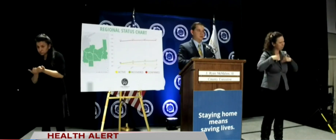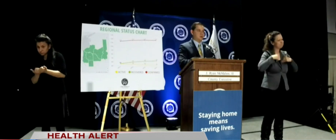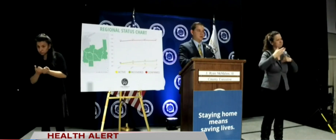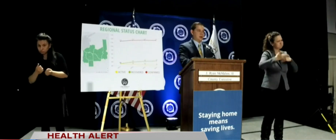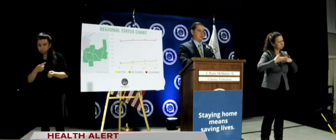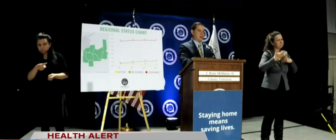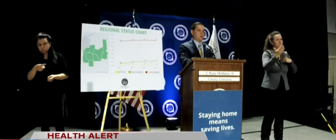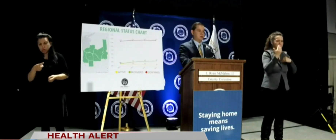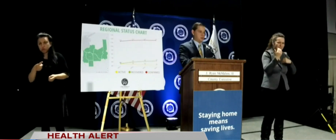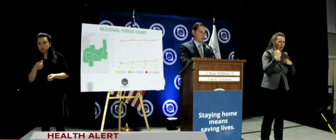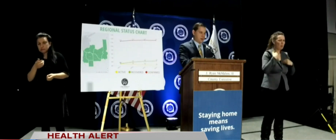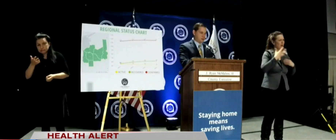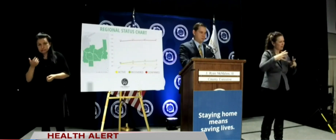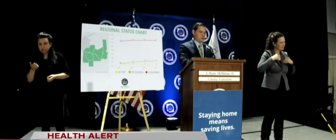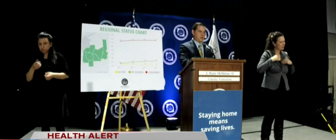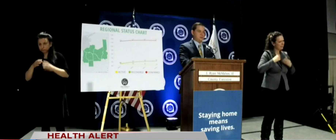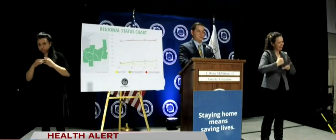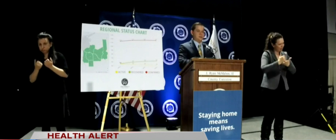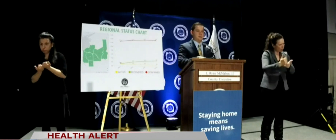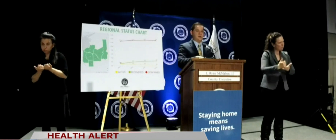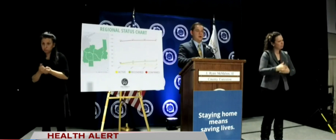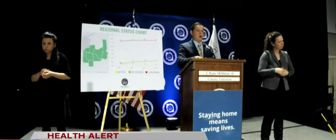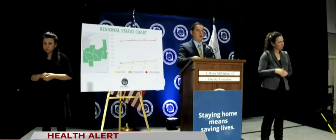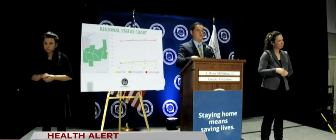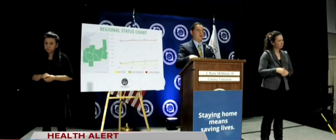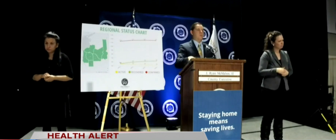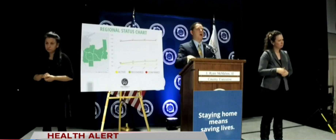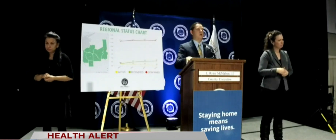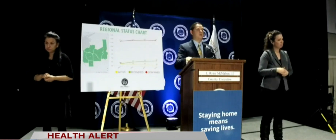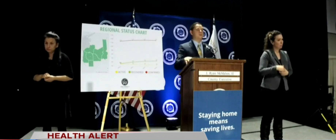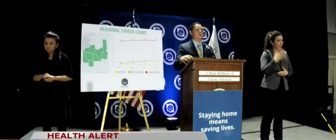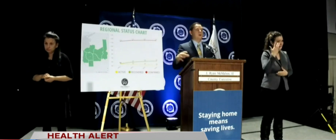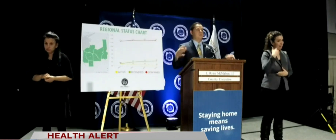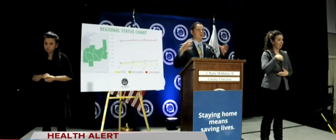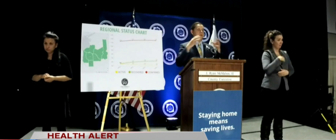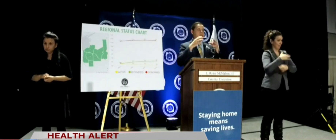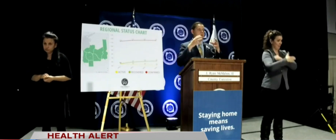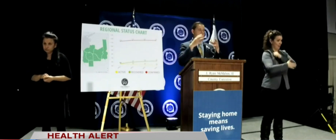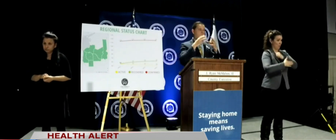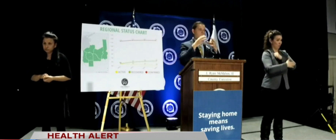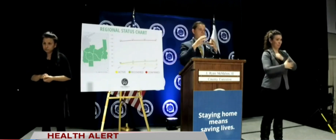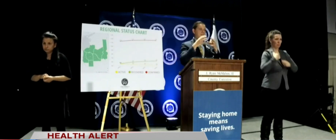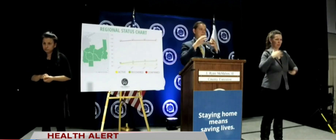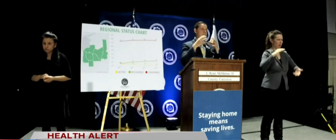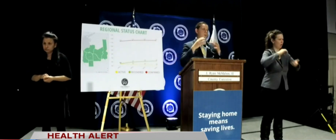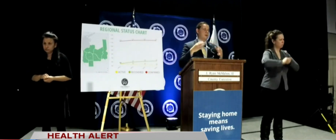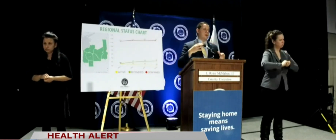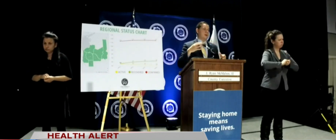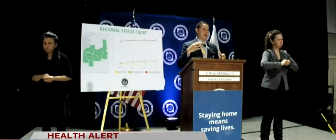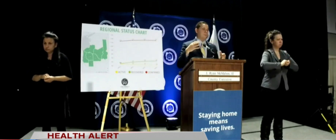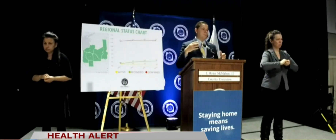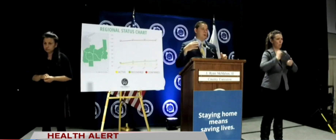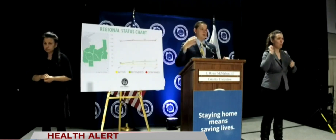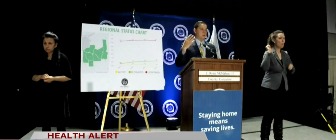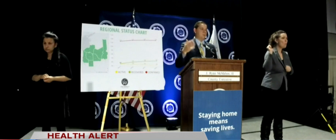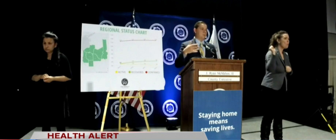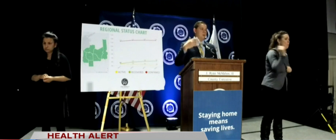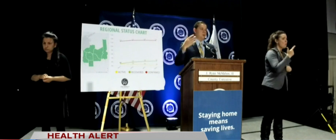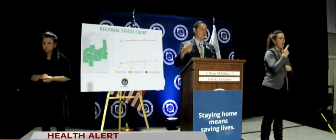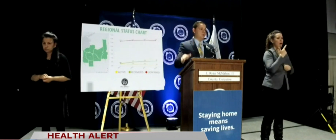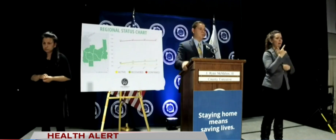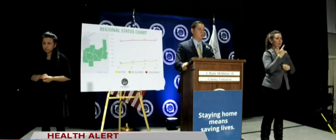not just the county's capacity for testing, it's all of our partners built in. We're all one team, and that brings